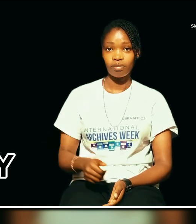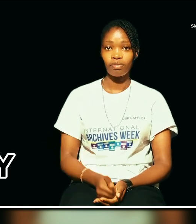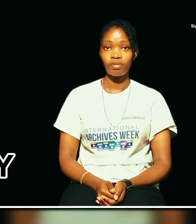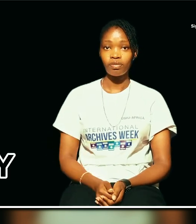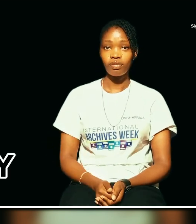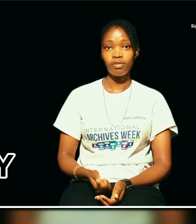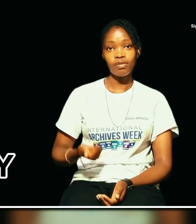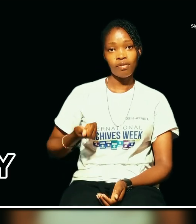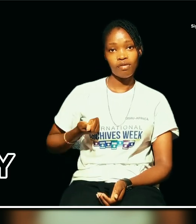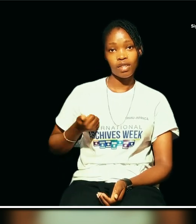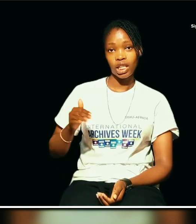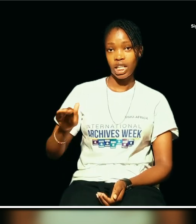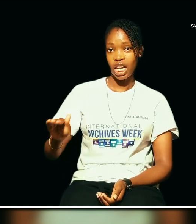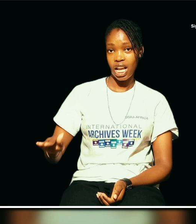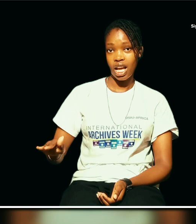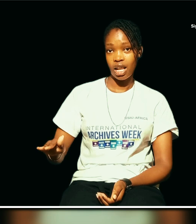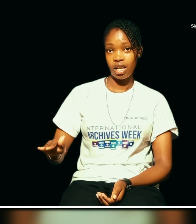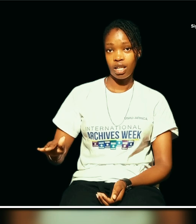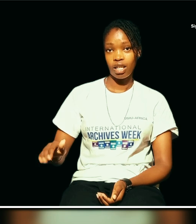girl,